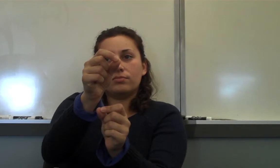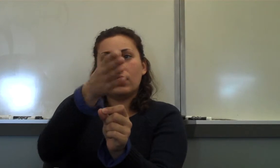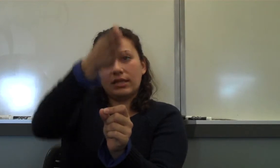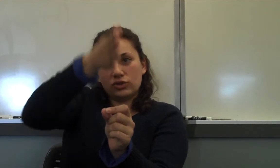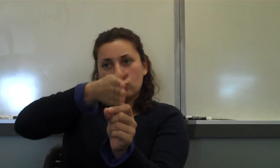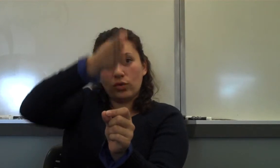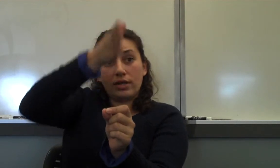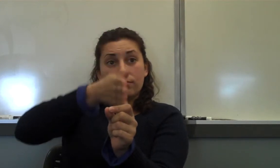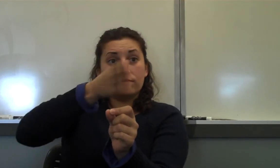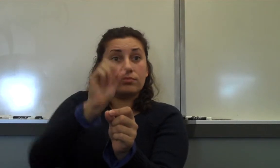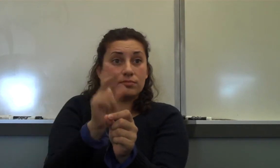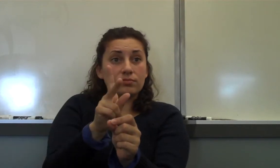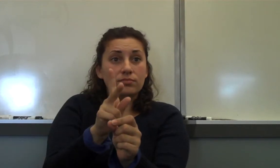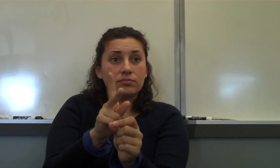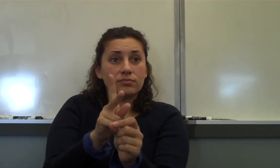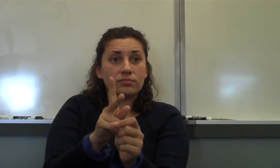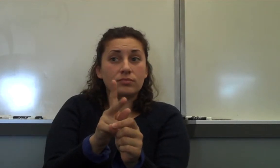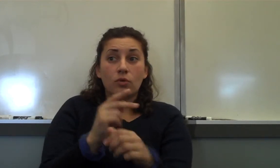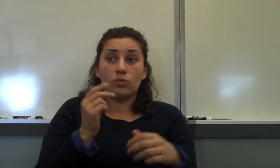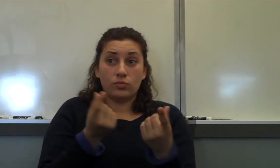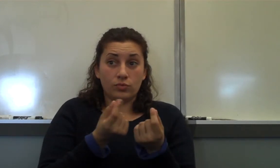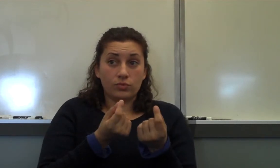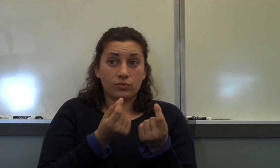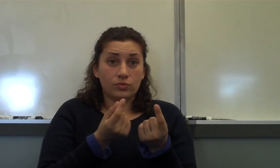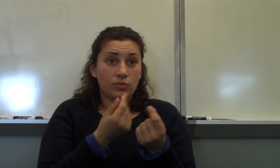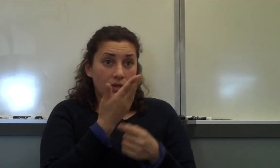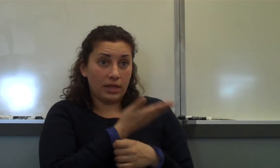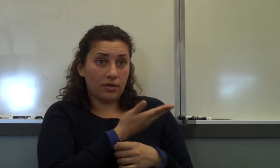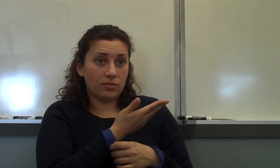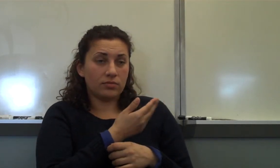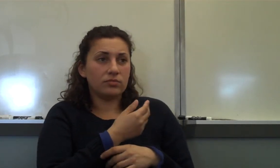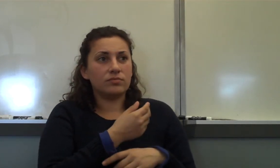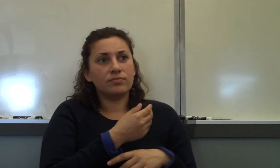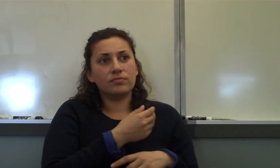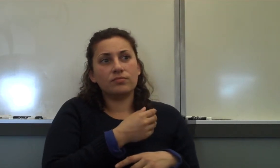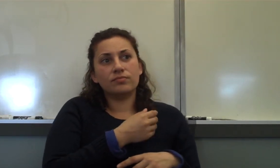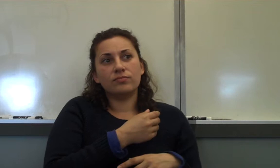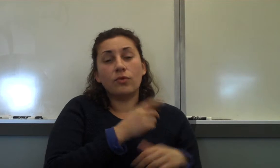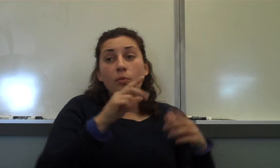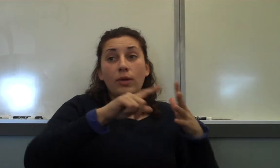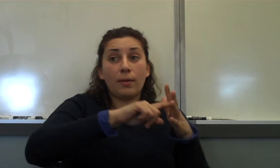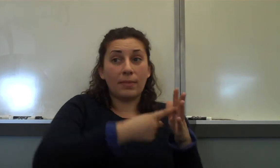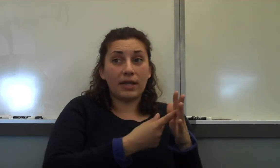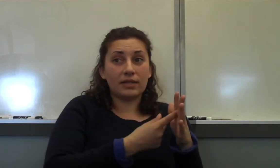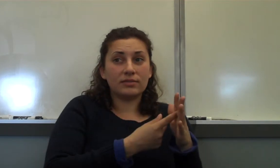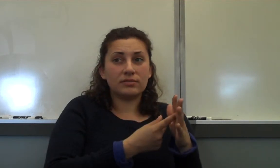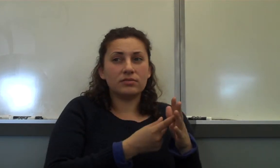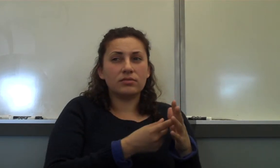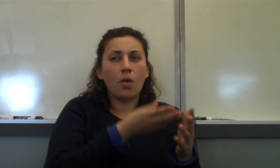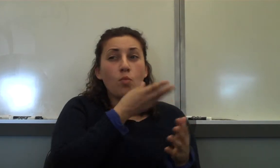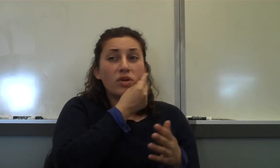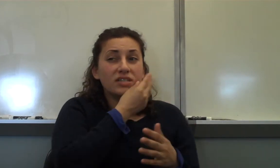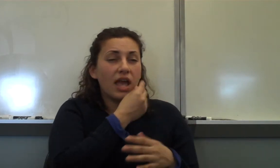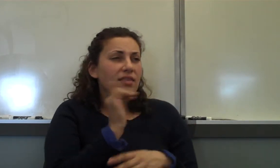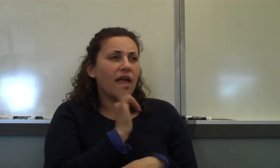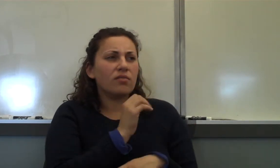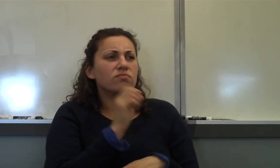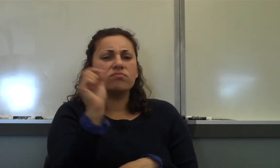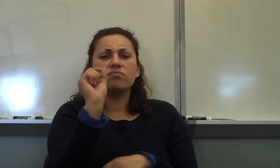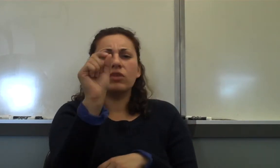are. Because the first thing we're going to do in this process is forget the decimal points. Just pretend they're not there. Now you don't have to erase them or anything,